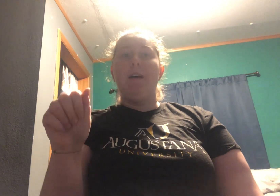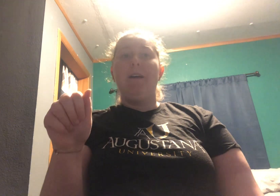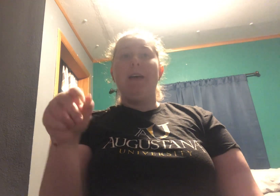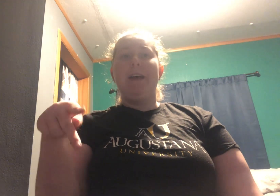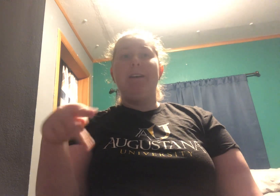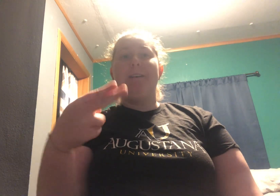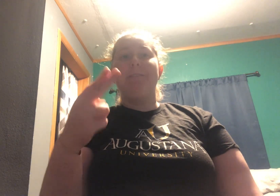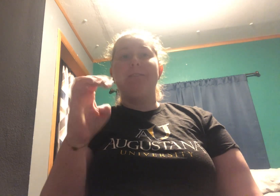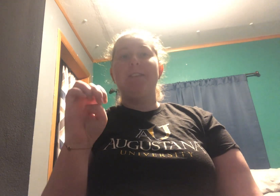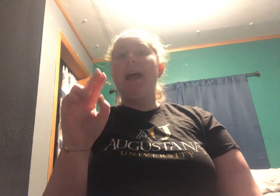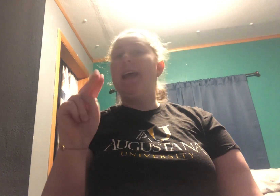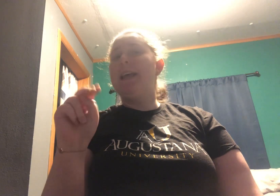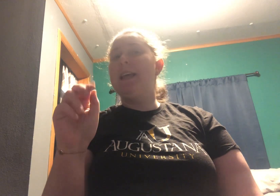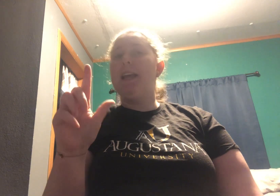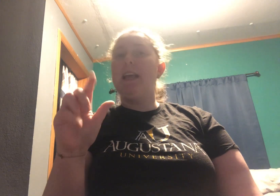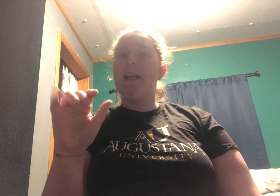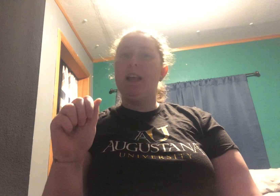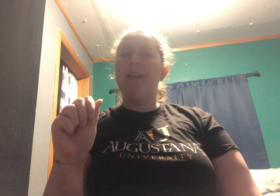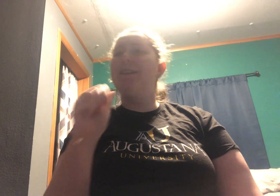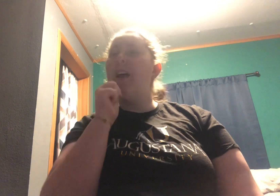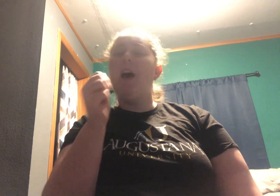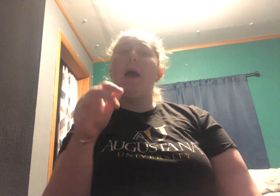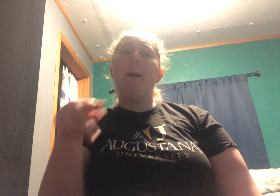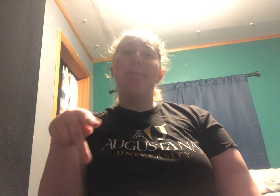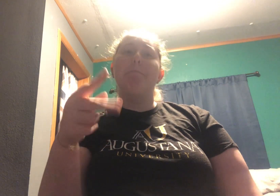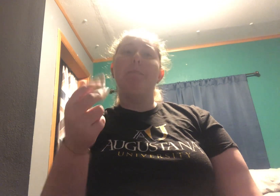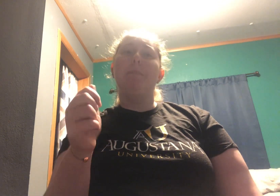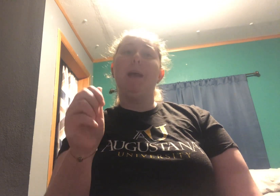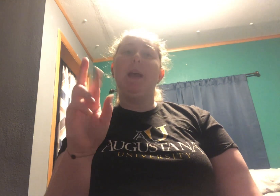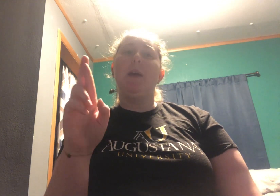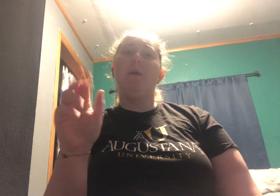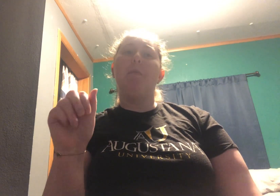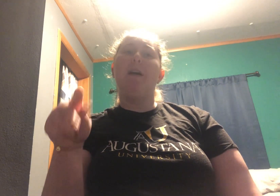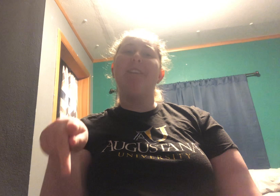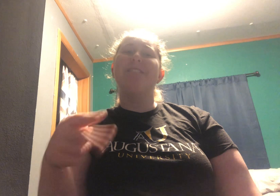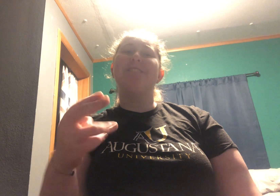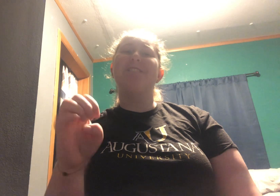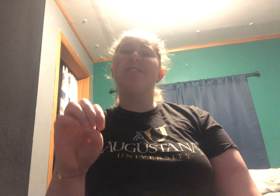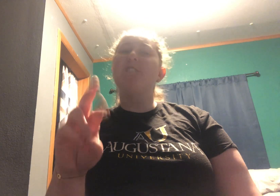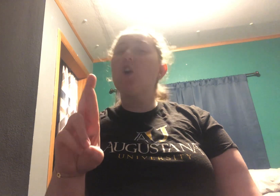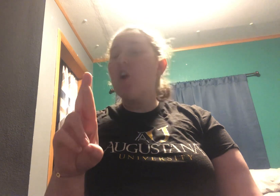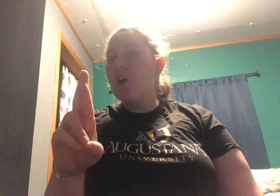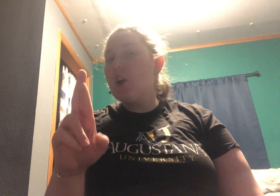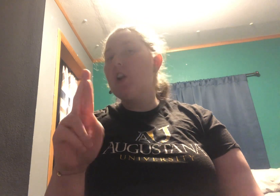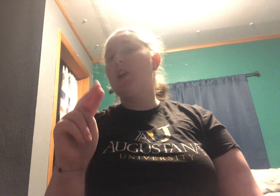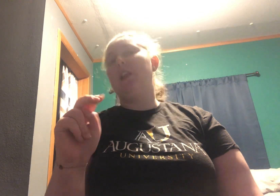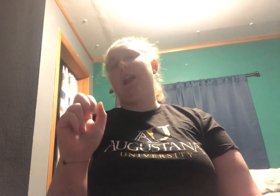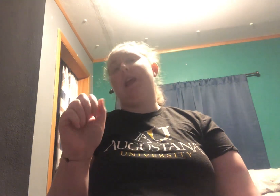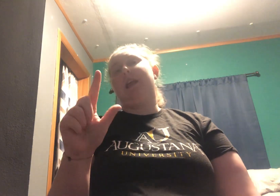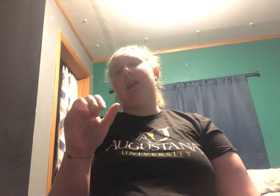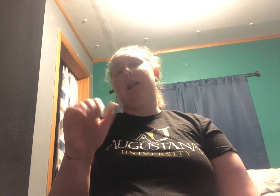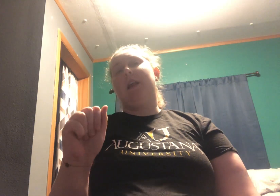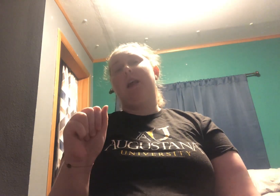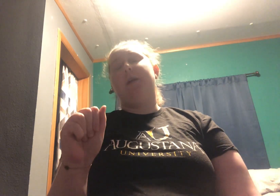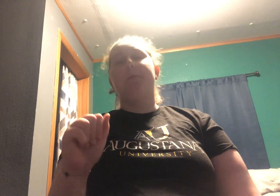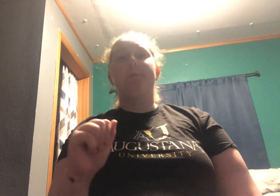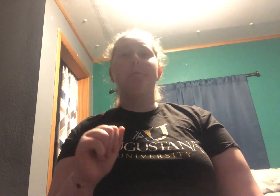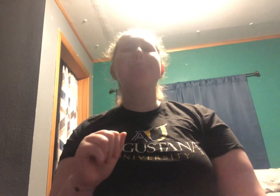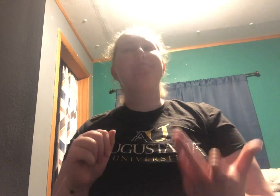Paraphernalia, not paraphernalia. So if you want to spell this word correctly, just repeat this pronunciation.